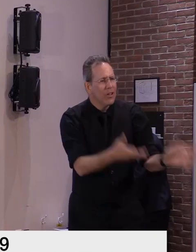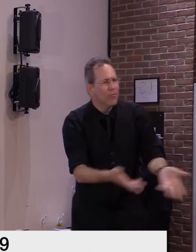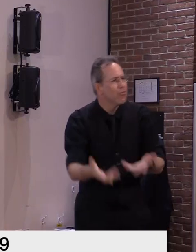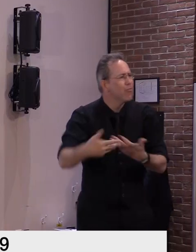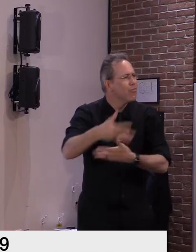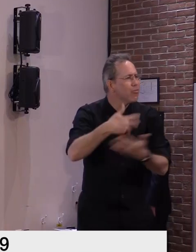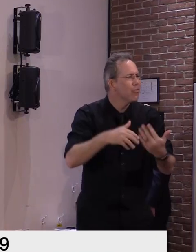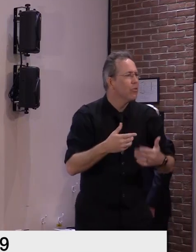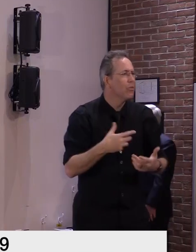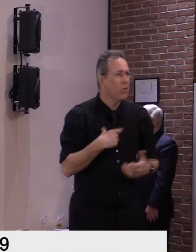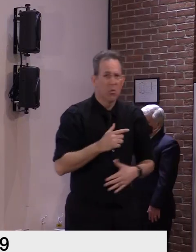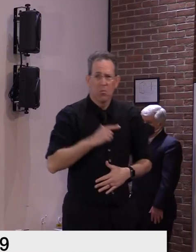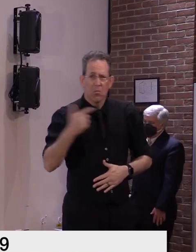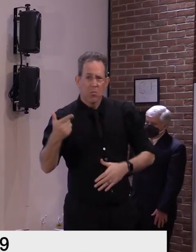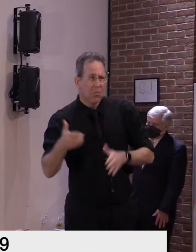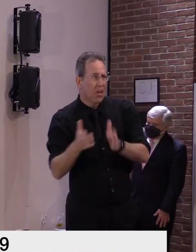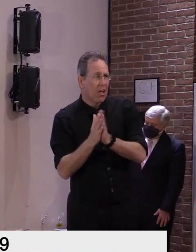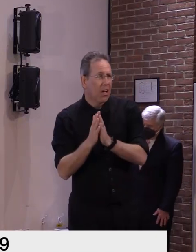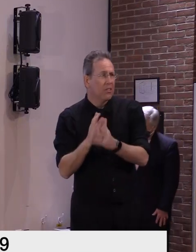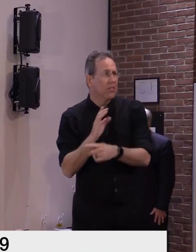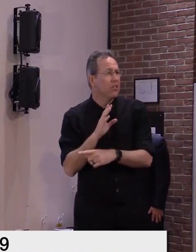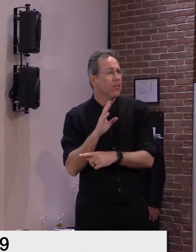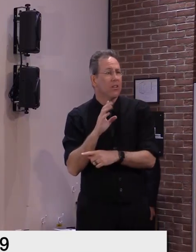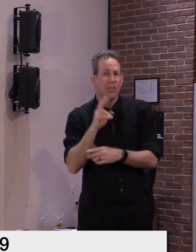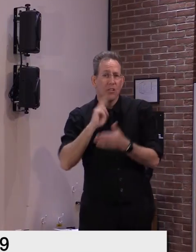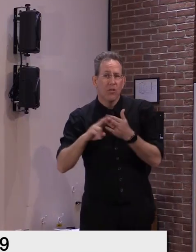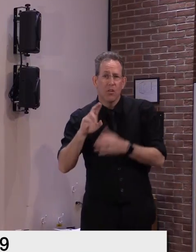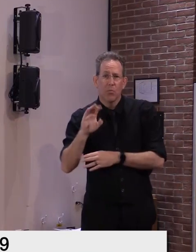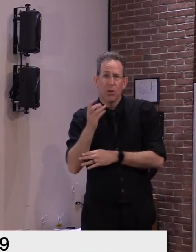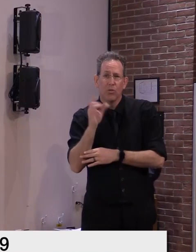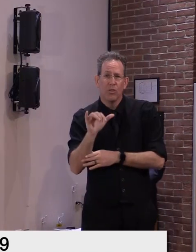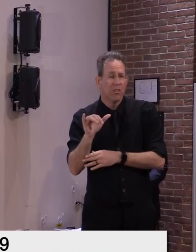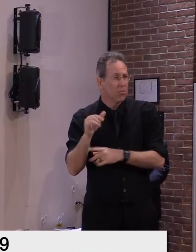Boucher to also give her thoughts.